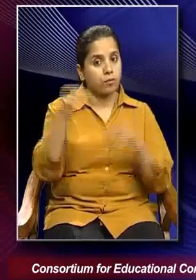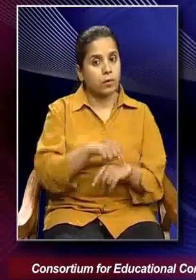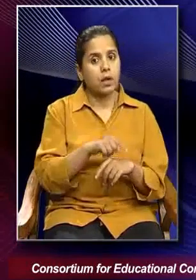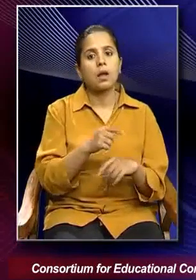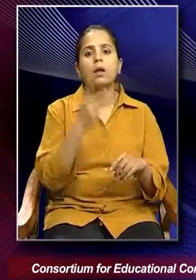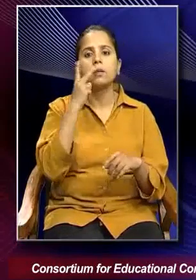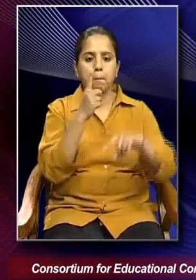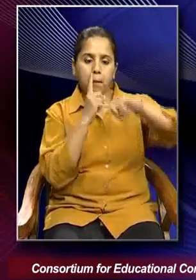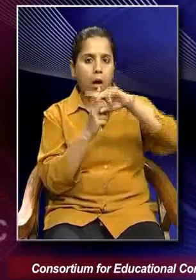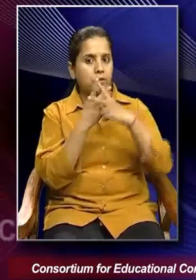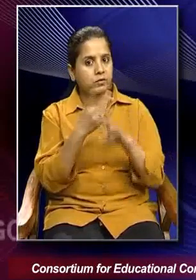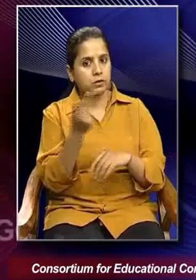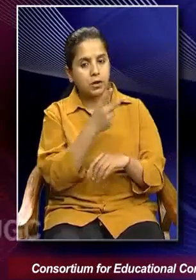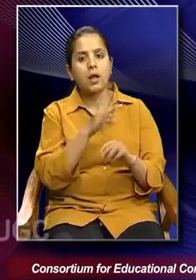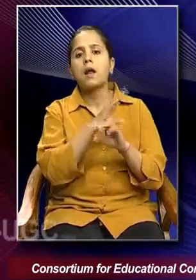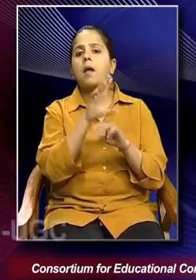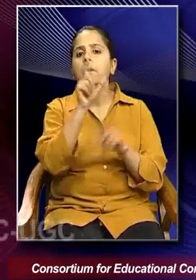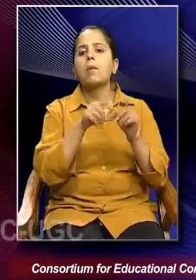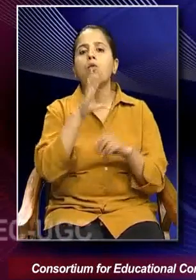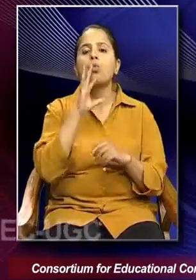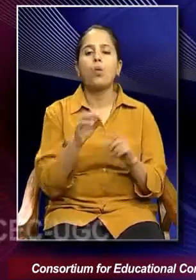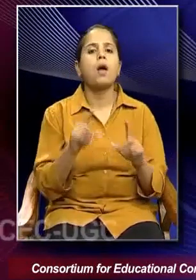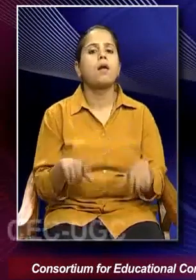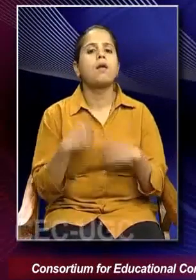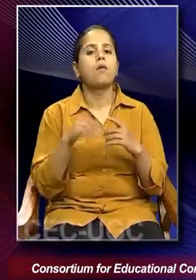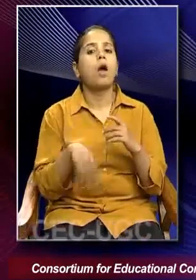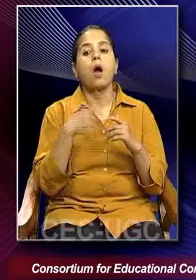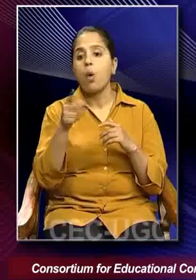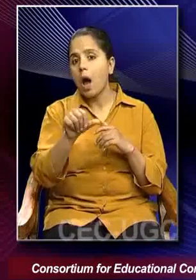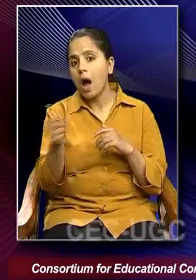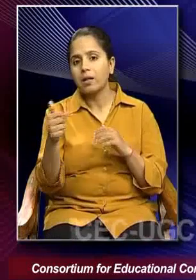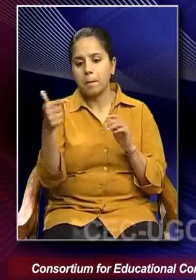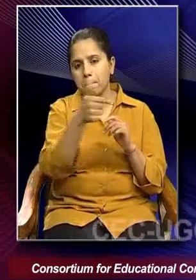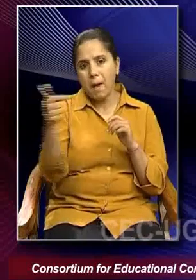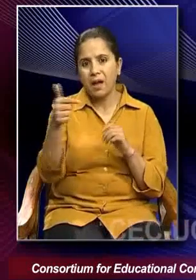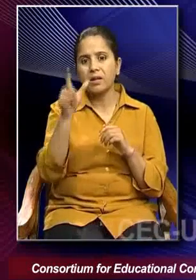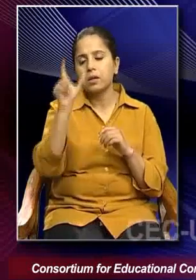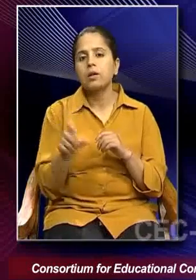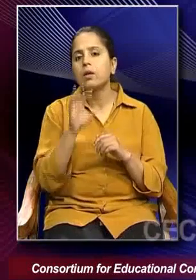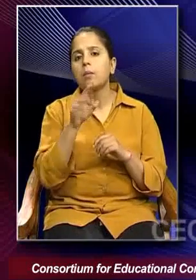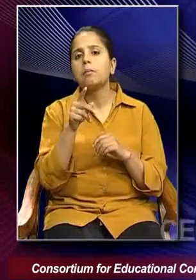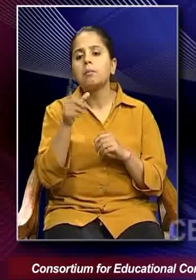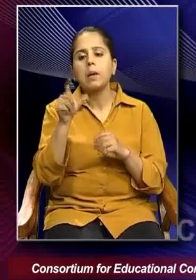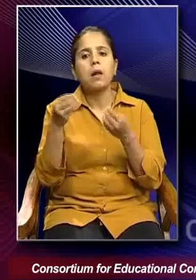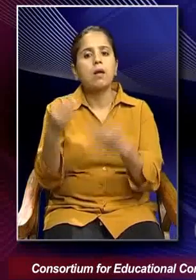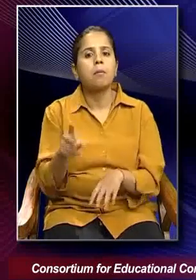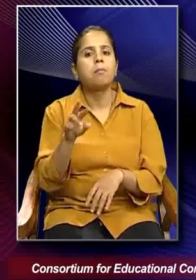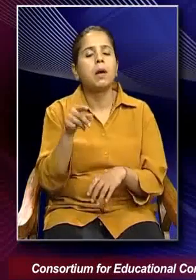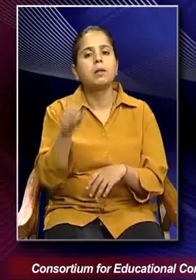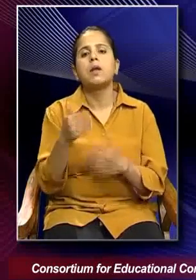so the difference tells you about number of people who actually are undocumented, and maybe the residual population that may